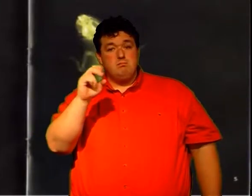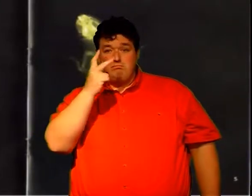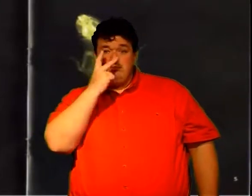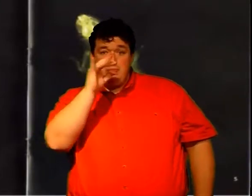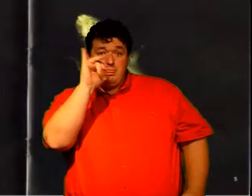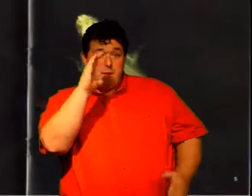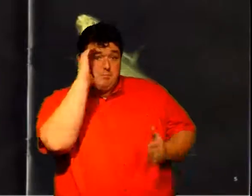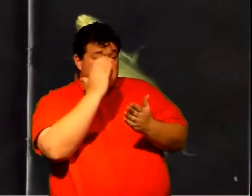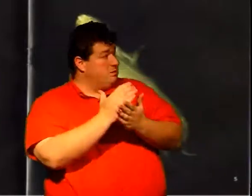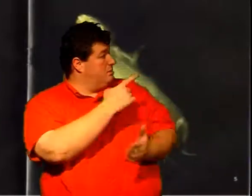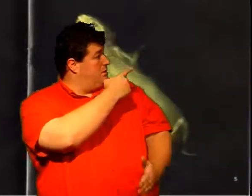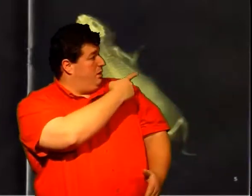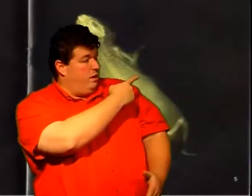Here's a rat skeleton.